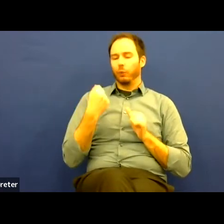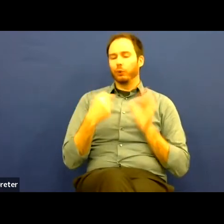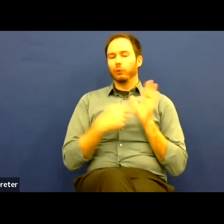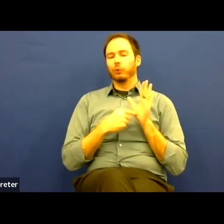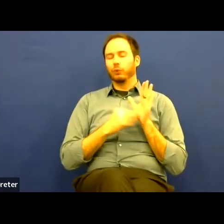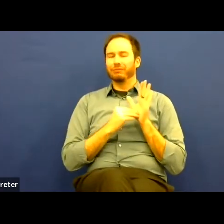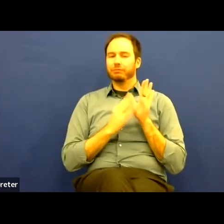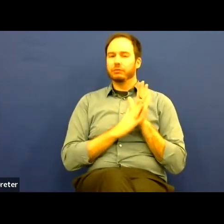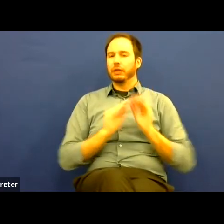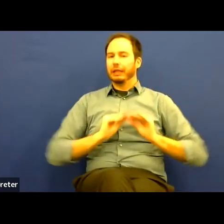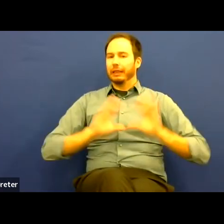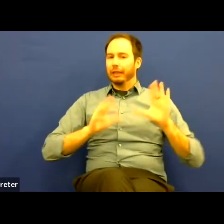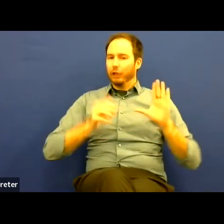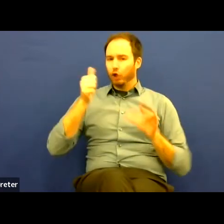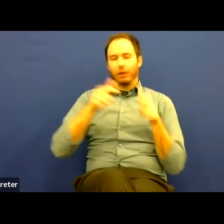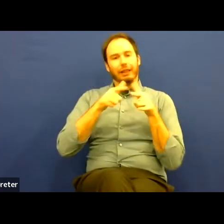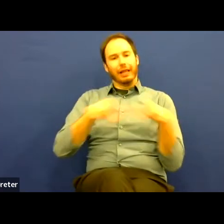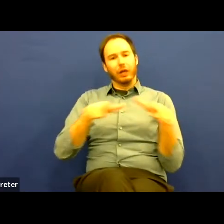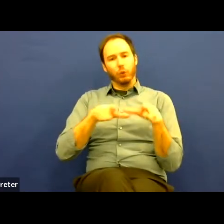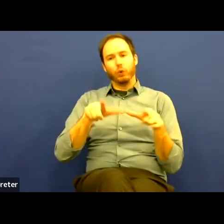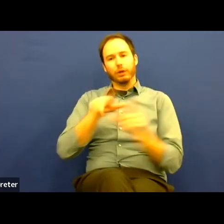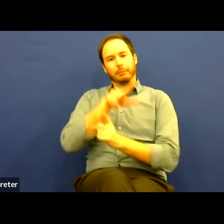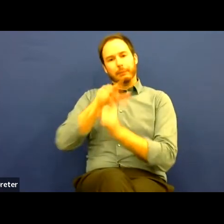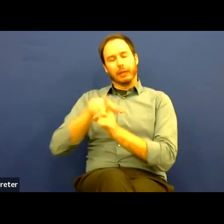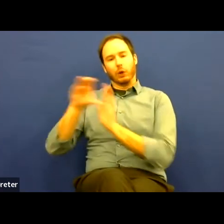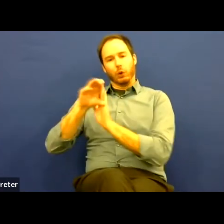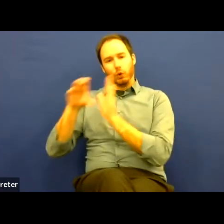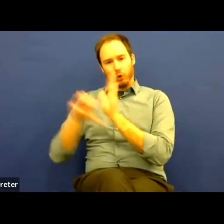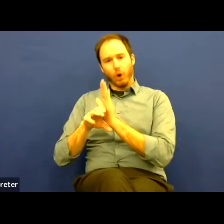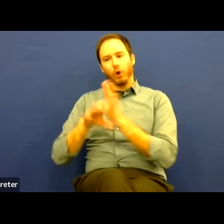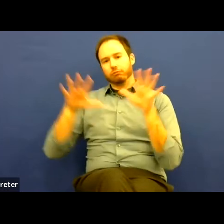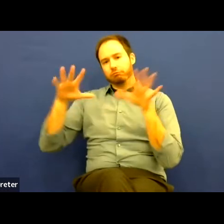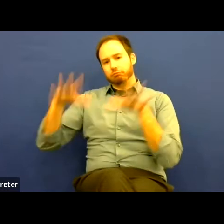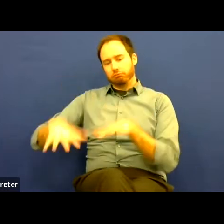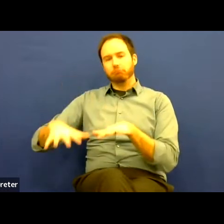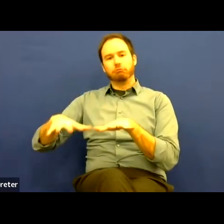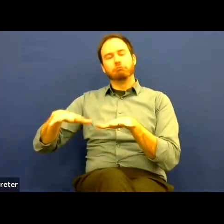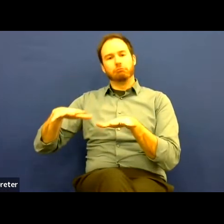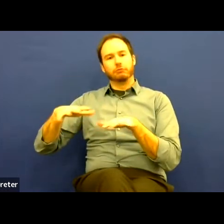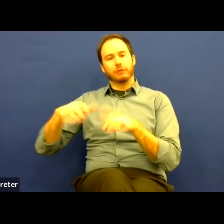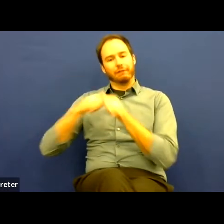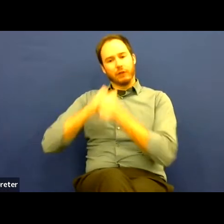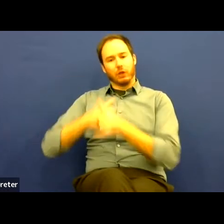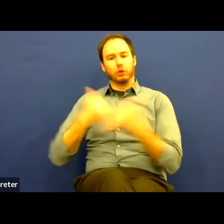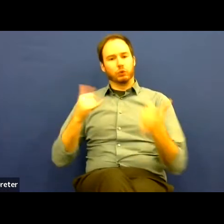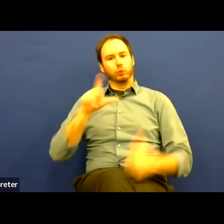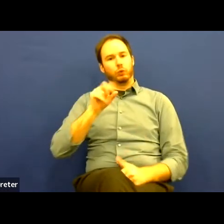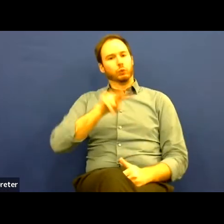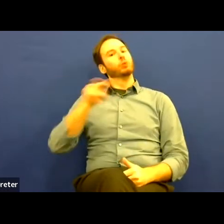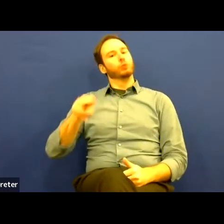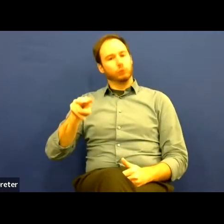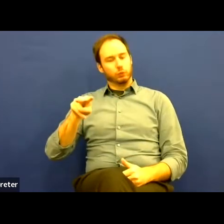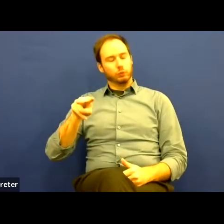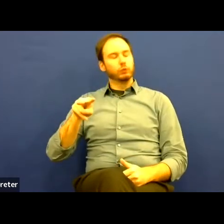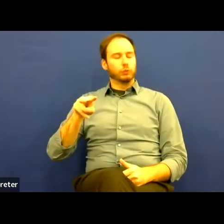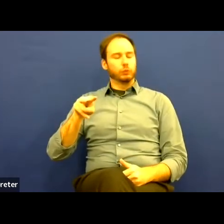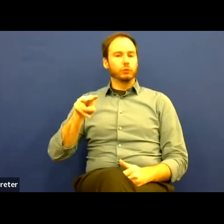is use the newer code and overlay the district onto that area so that, you know, again, hopefully it,